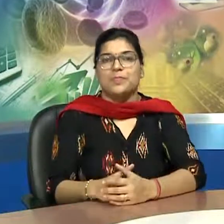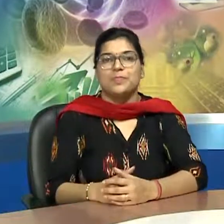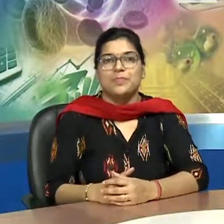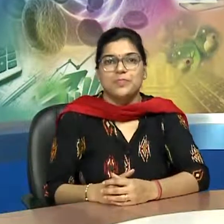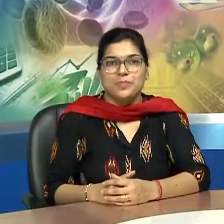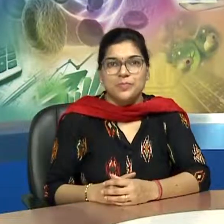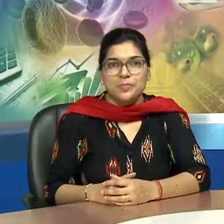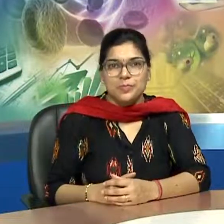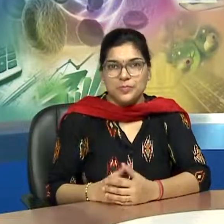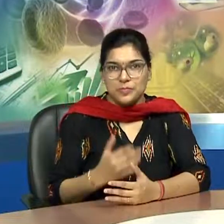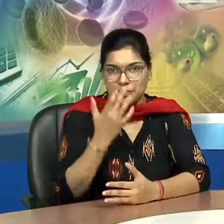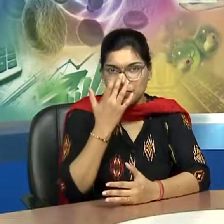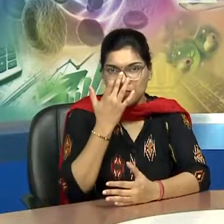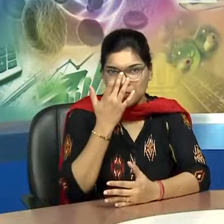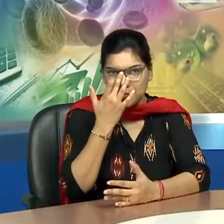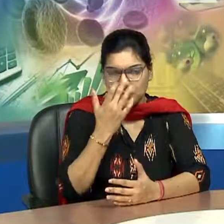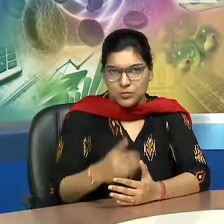So the answer is there on the screen.